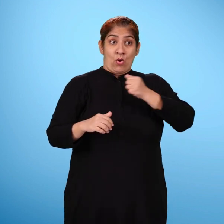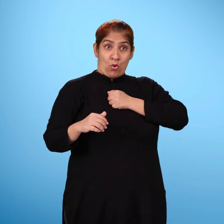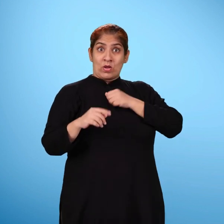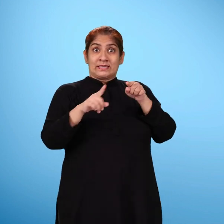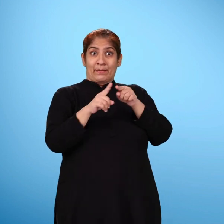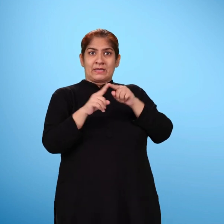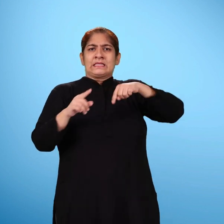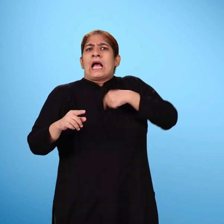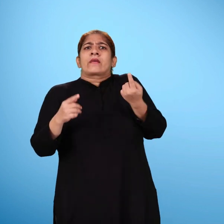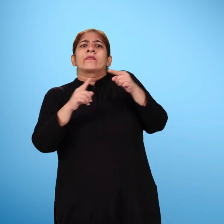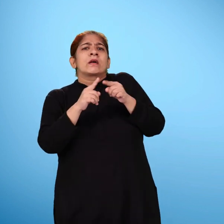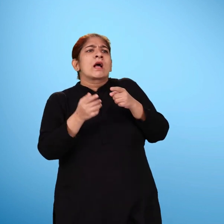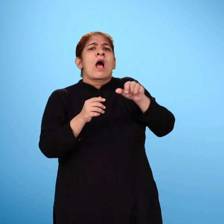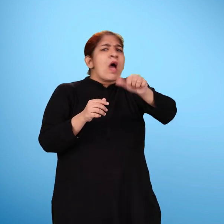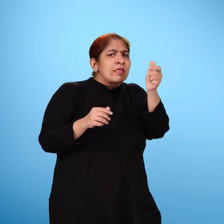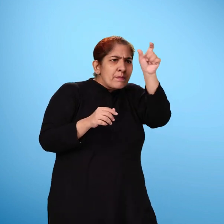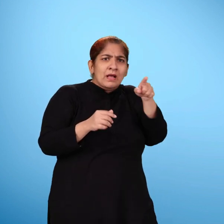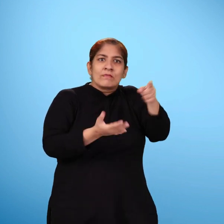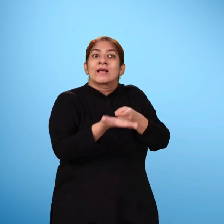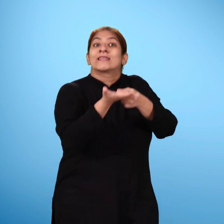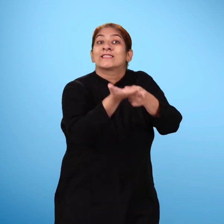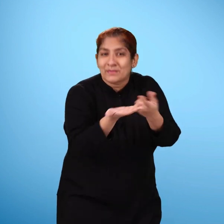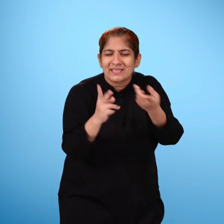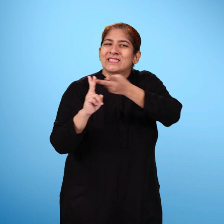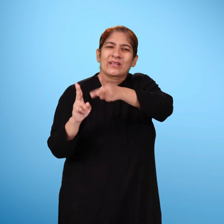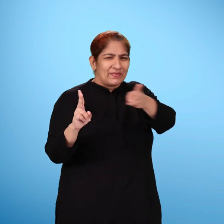law-abidingness, peaceful coexistence, fraternity, etc.